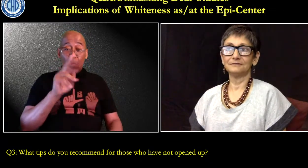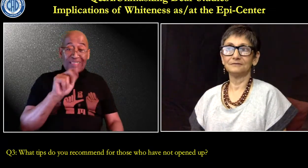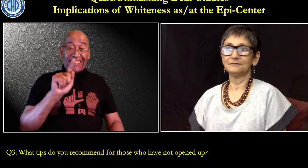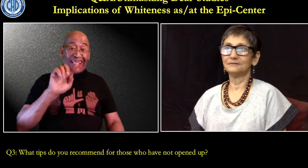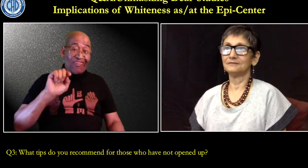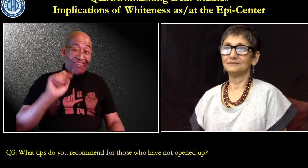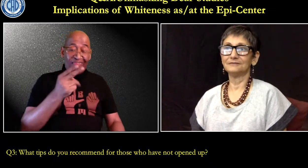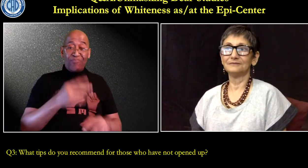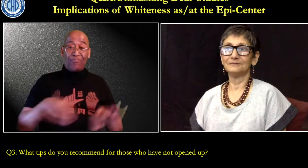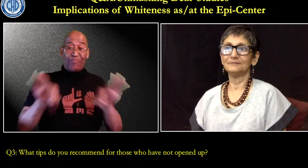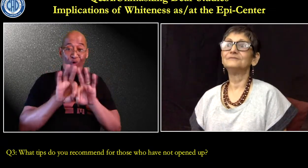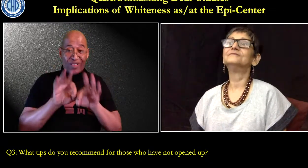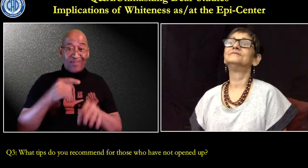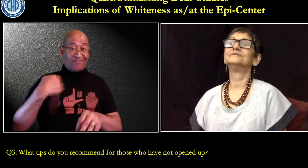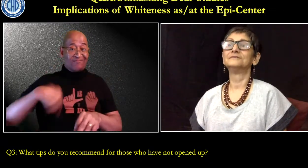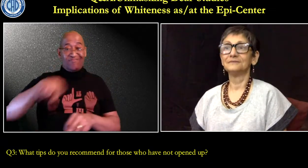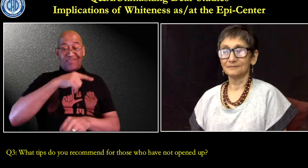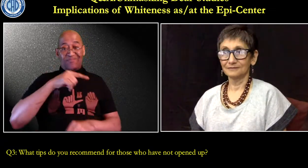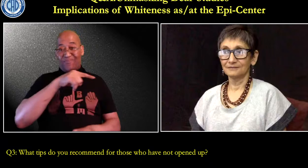Right.